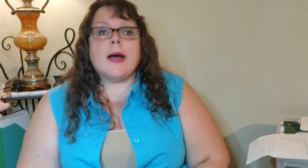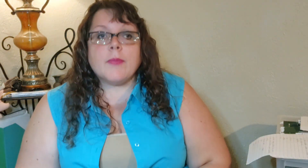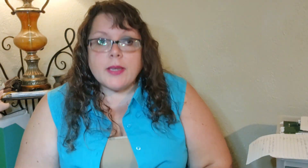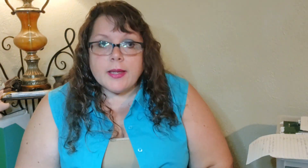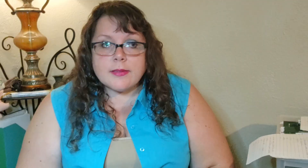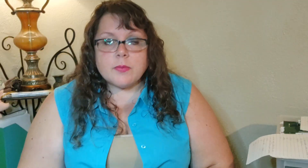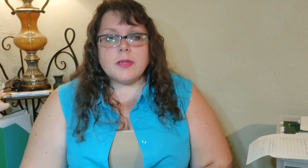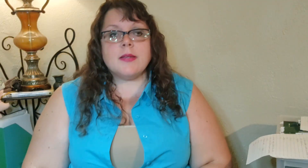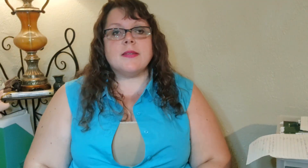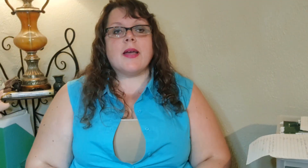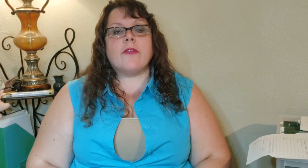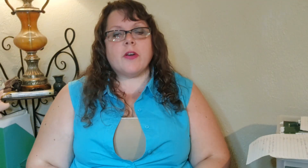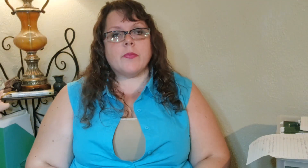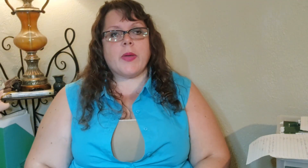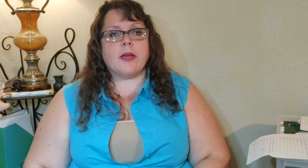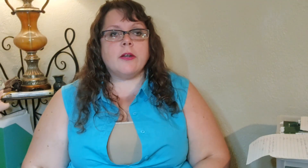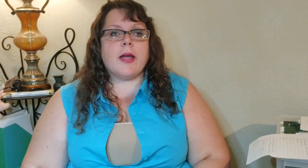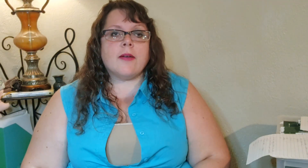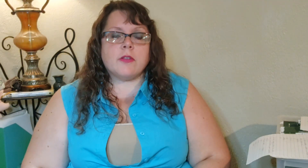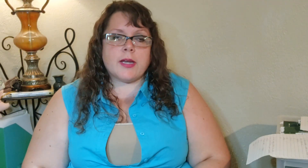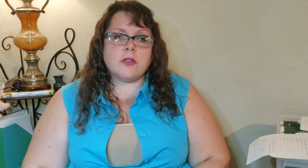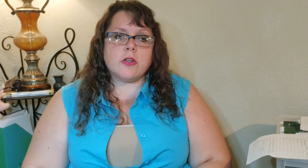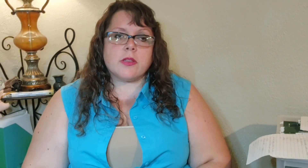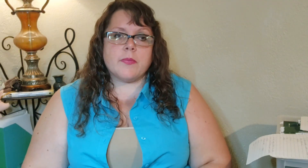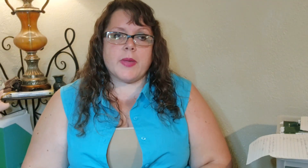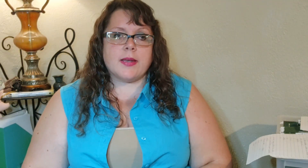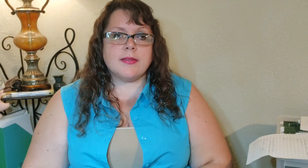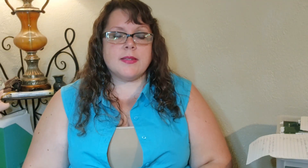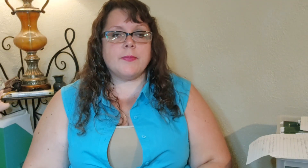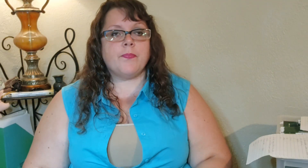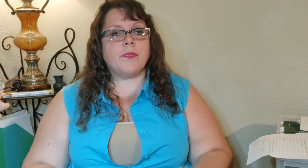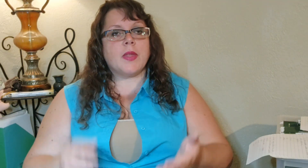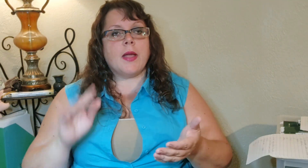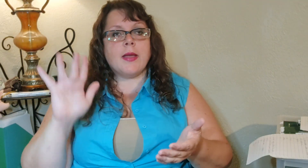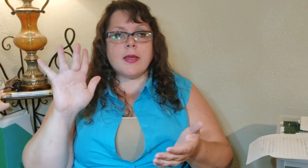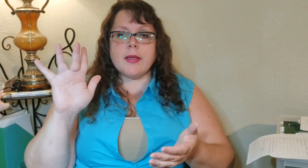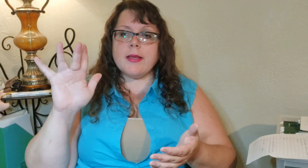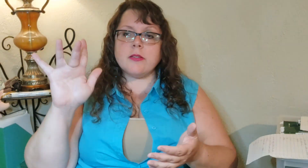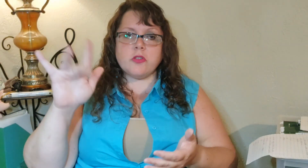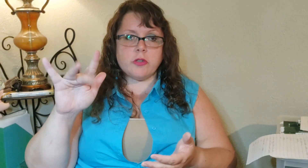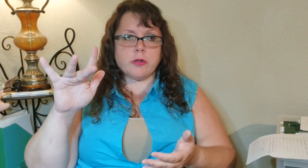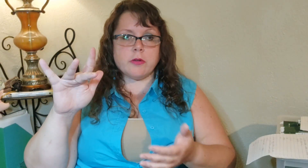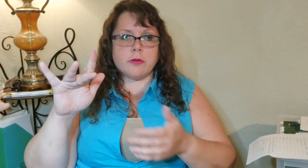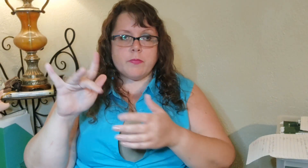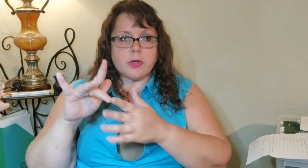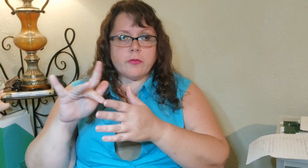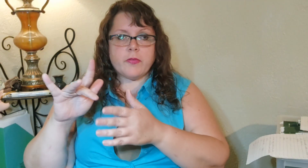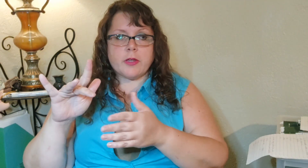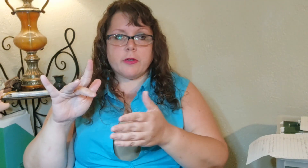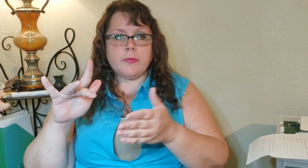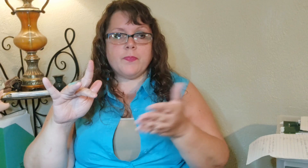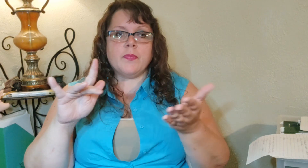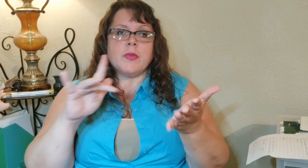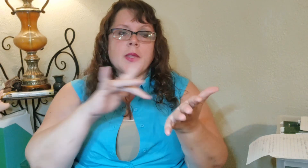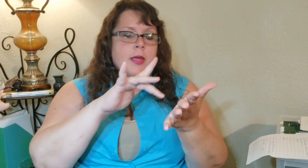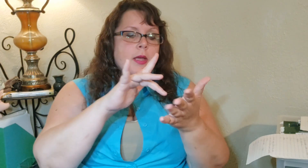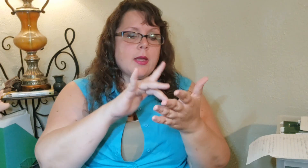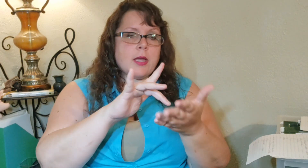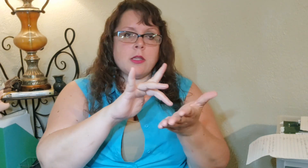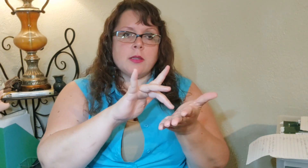The next one is I felt better after I took the medicine. It's your middle finger, and